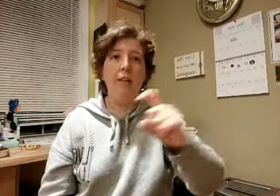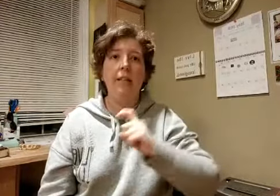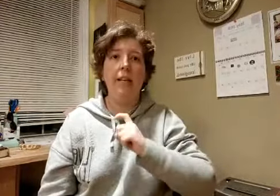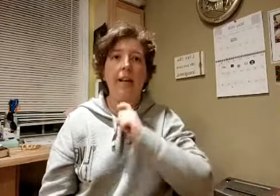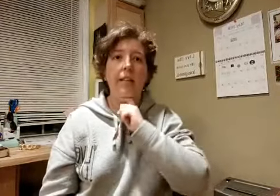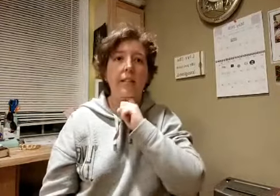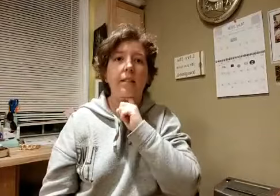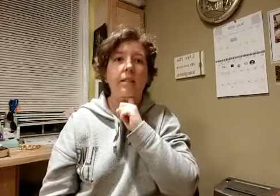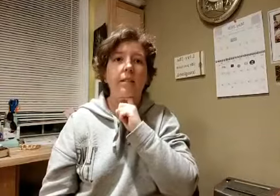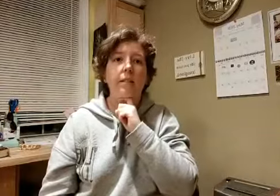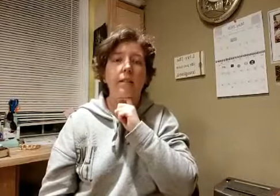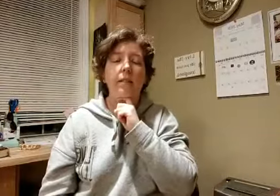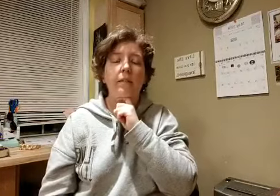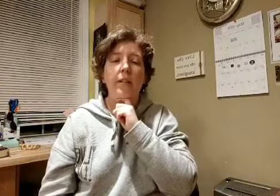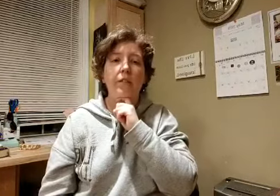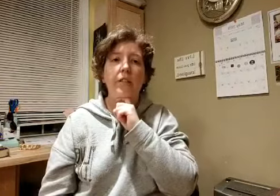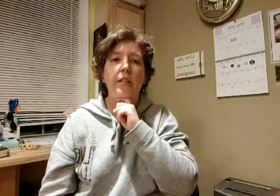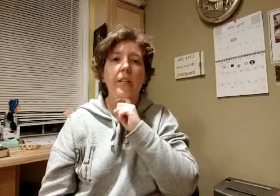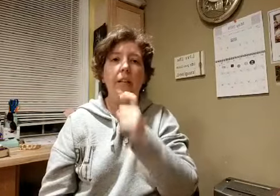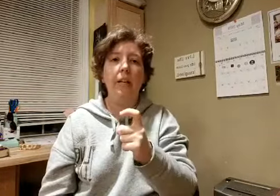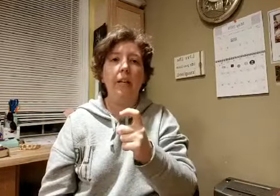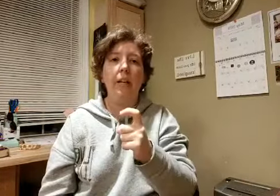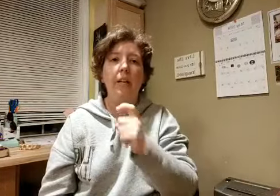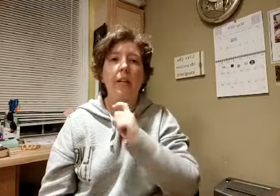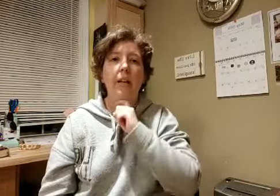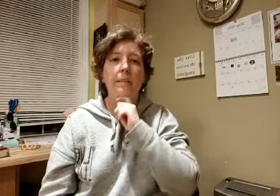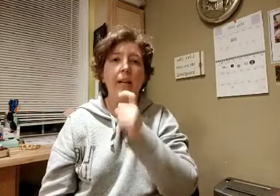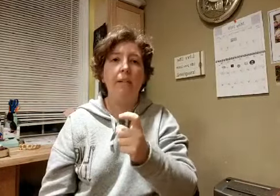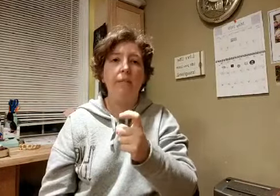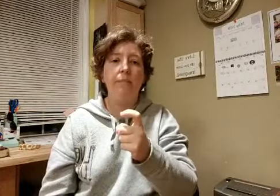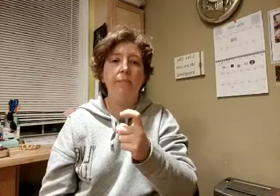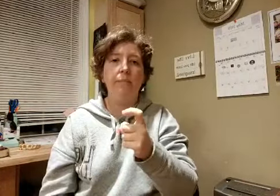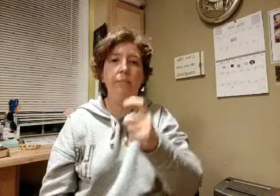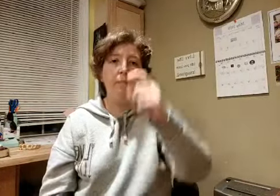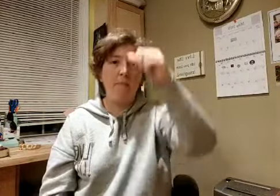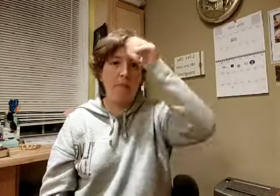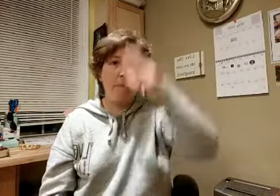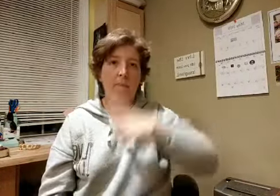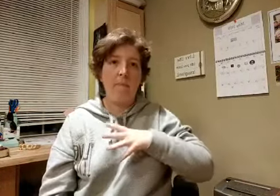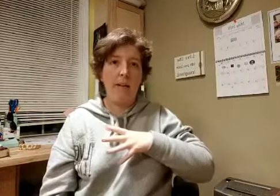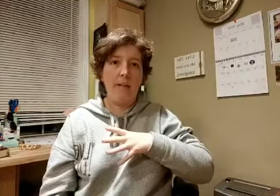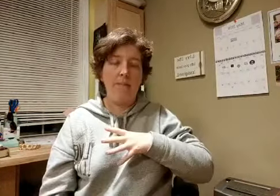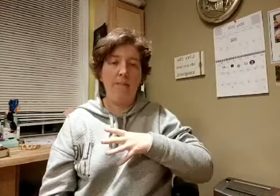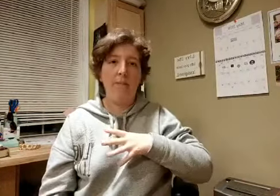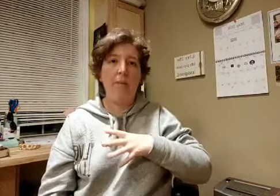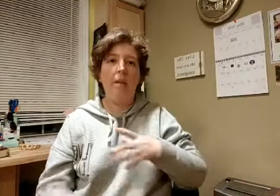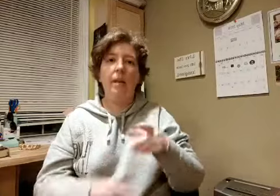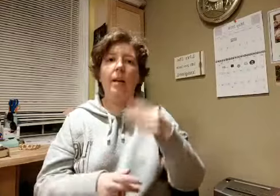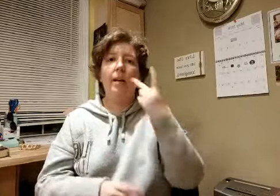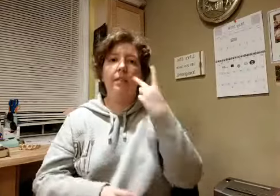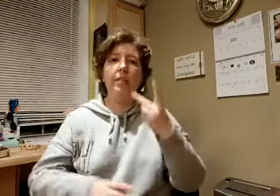an X right your chin and it comes out. Man. And I've